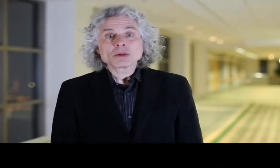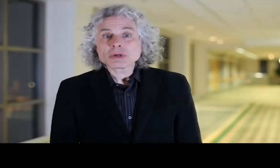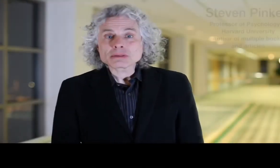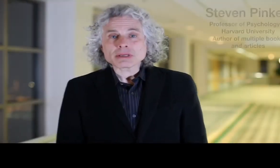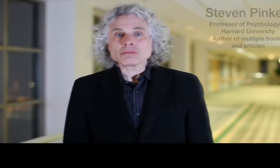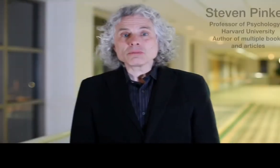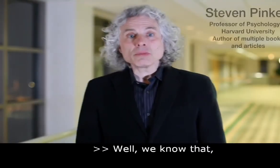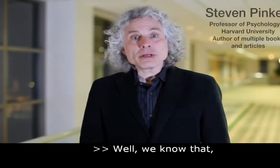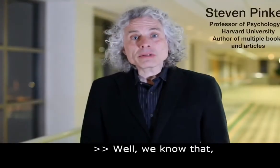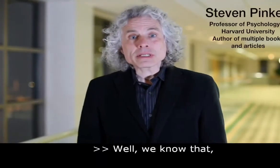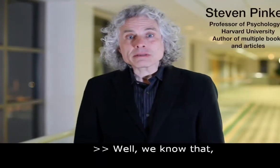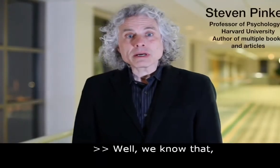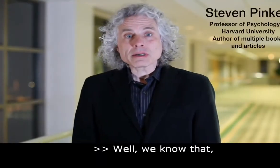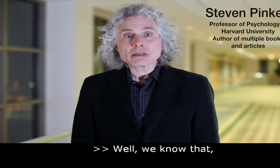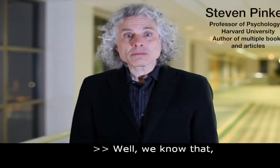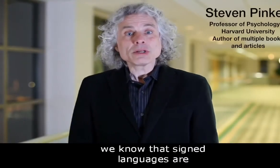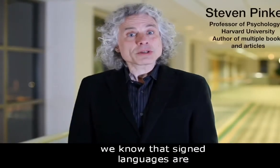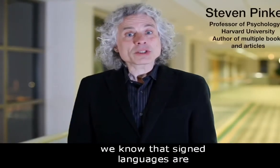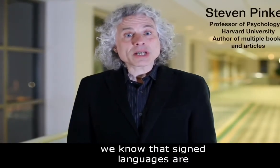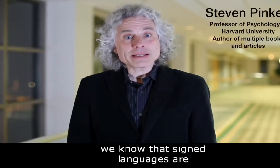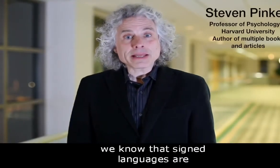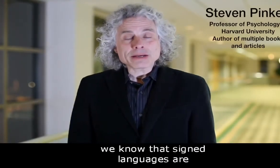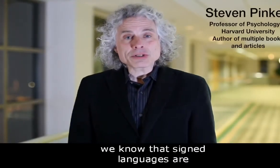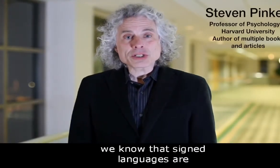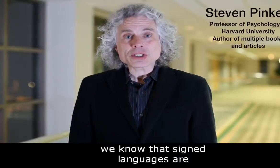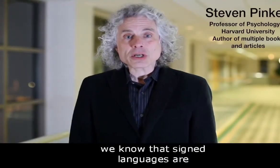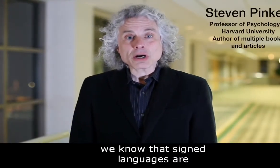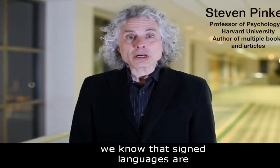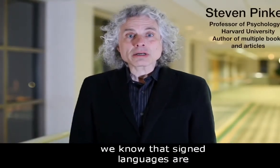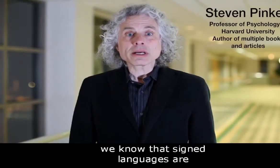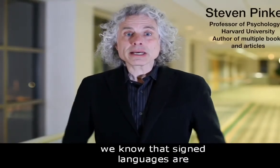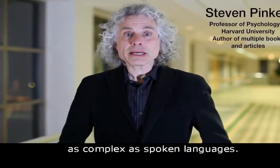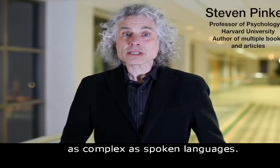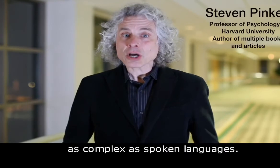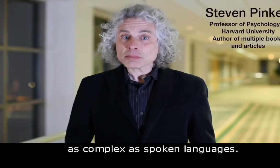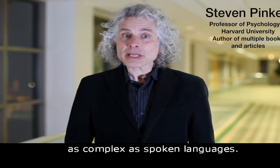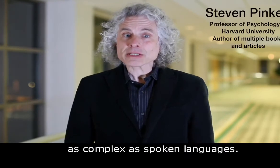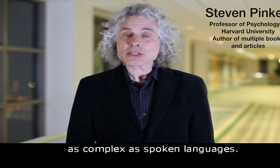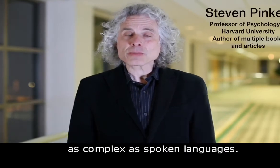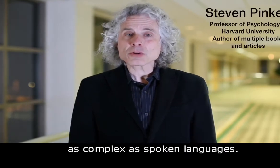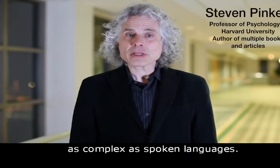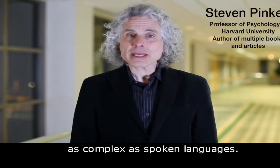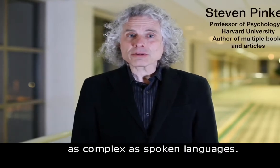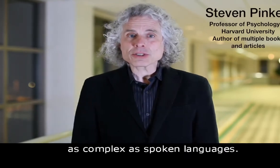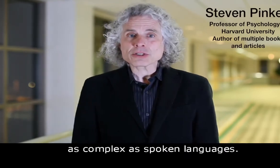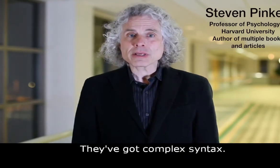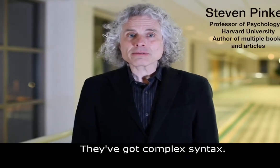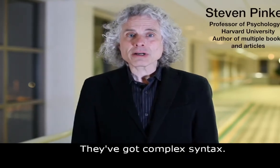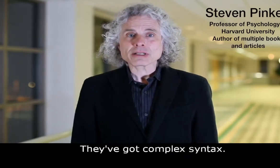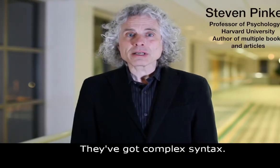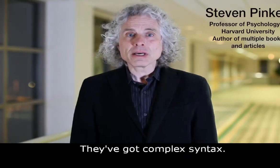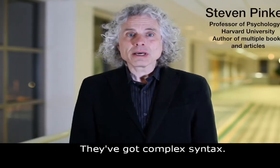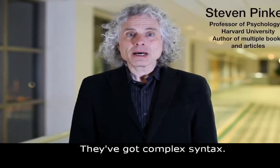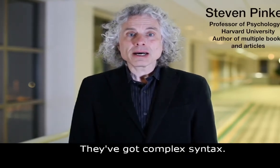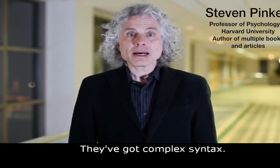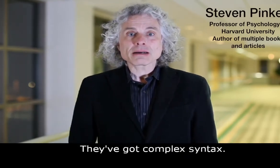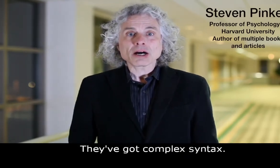Well, we know that signed languages are as complex as spoken languages. They've got